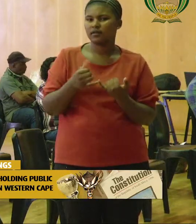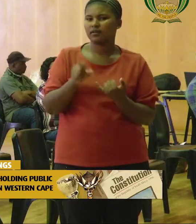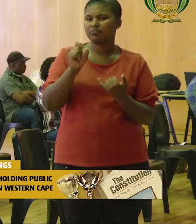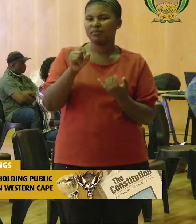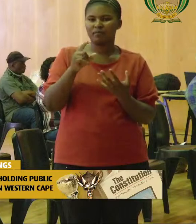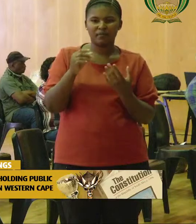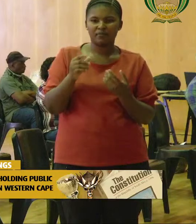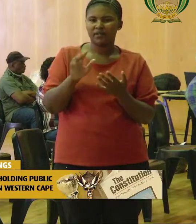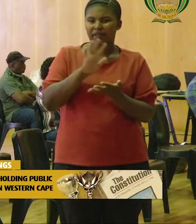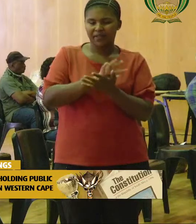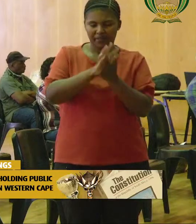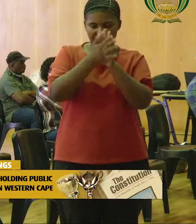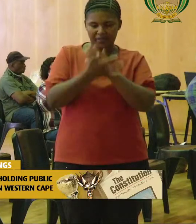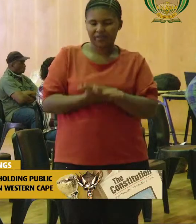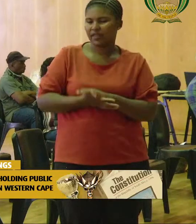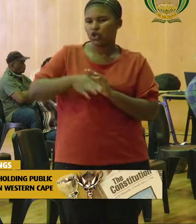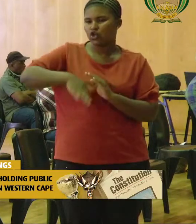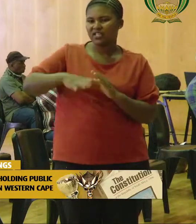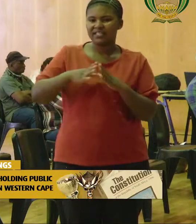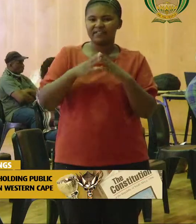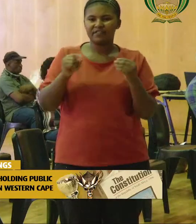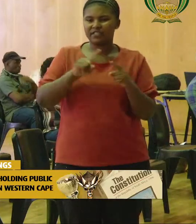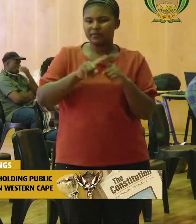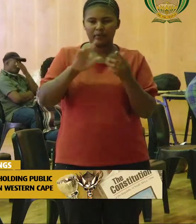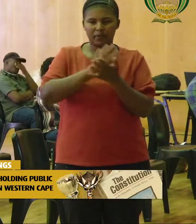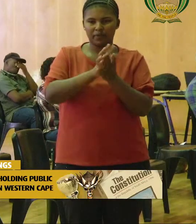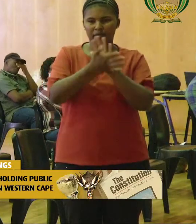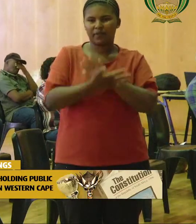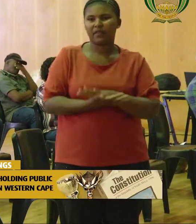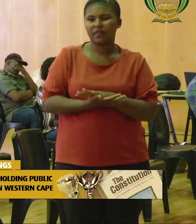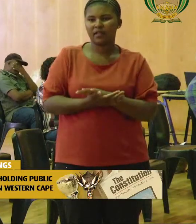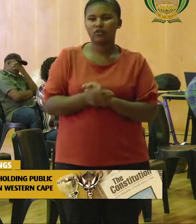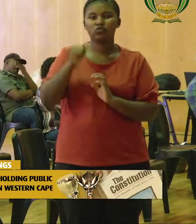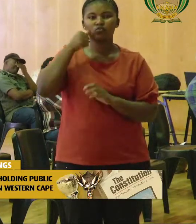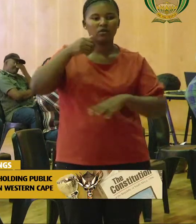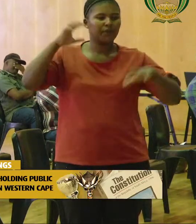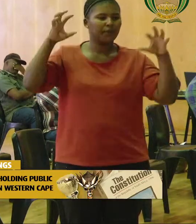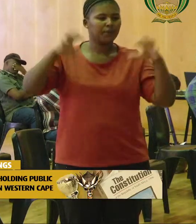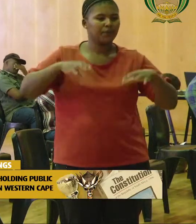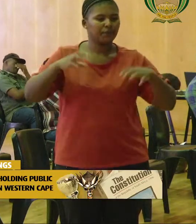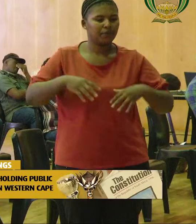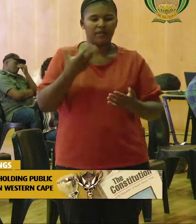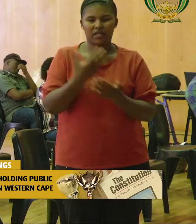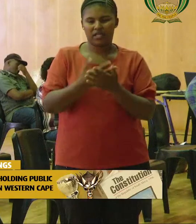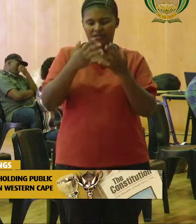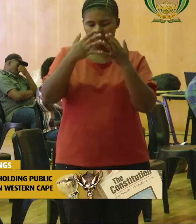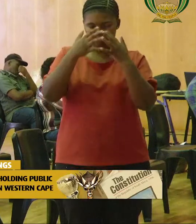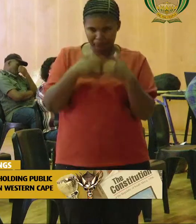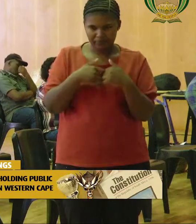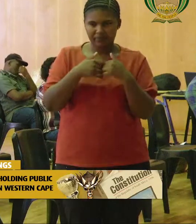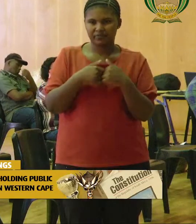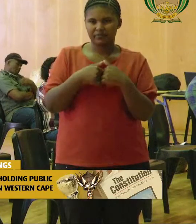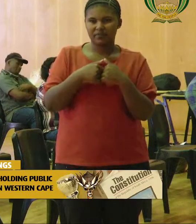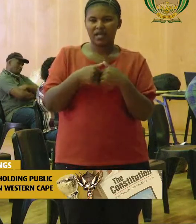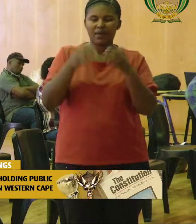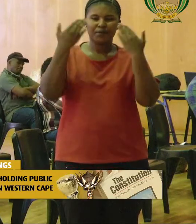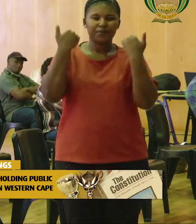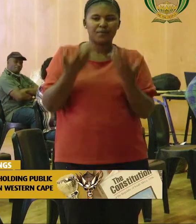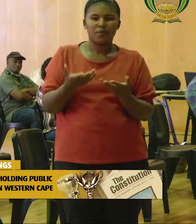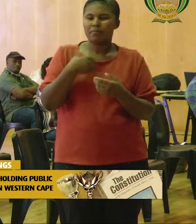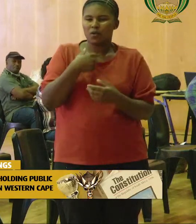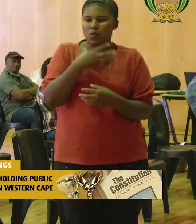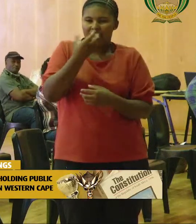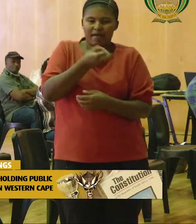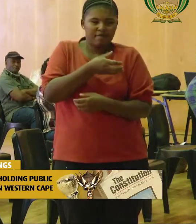iyaphela akugqityanga. Kukho izinto ezinowana ngomso uba kunganethi imvula zingawa bham. Anazi ke mna ii-powers ke